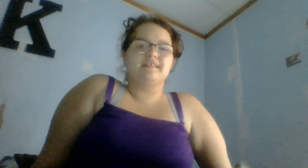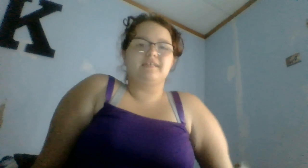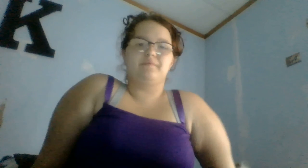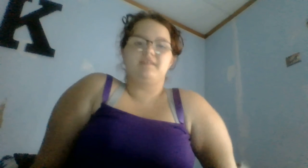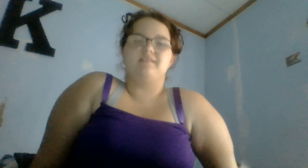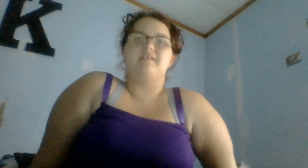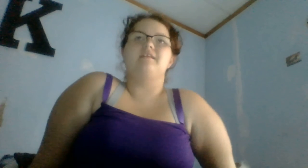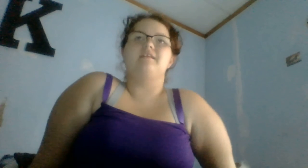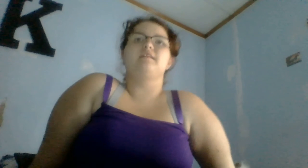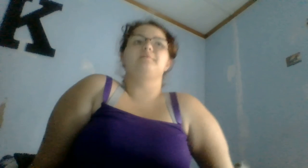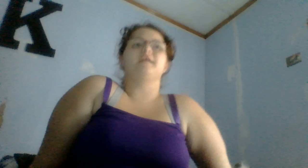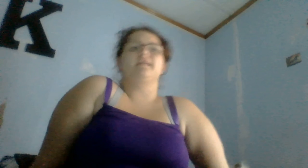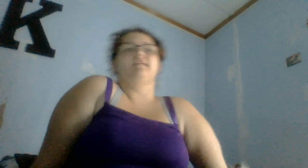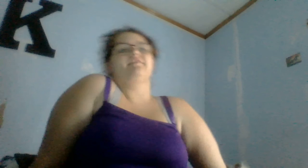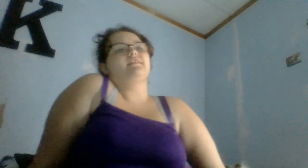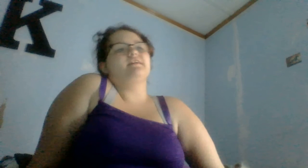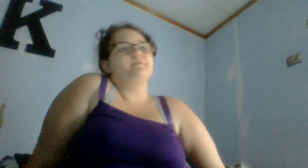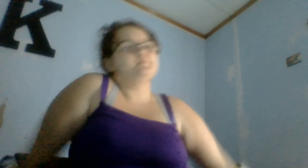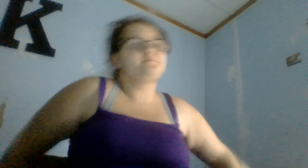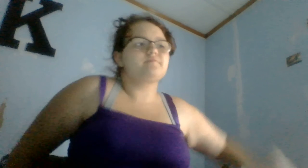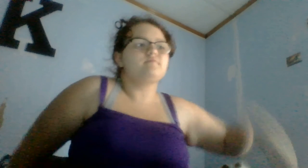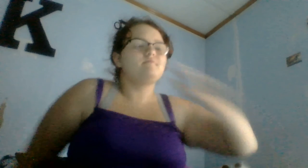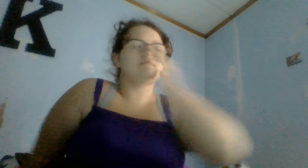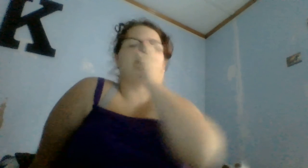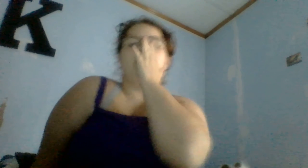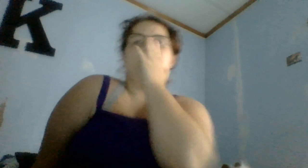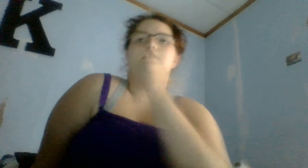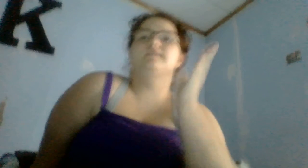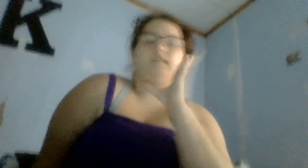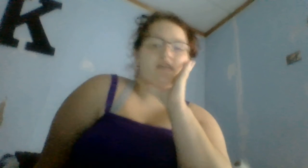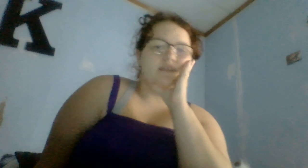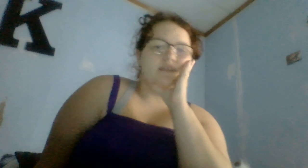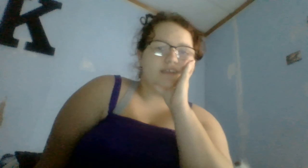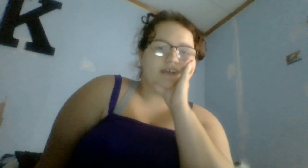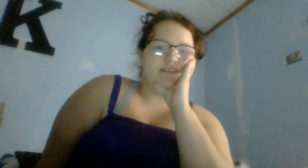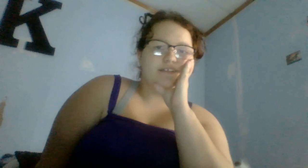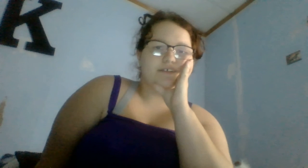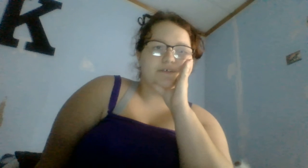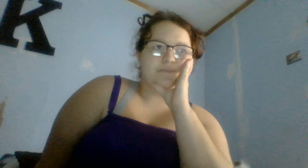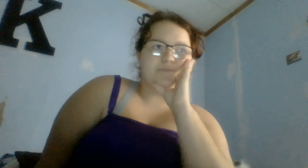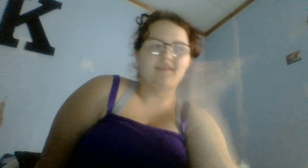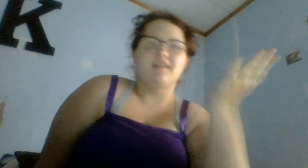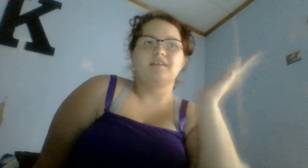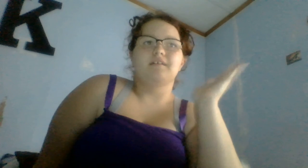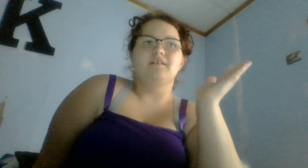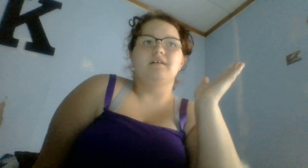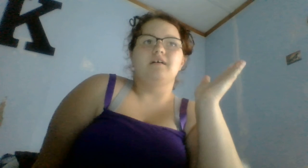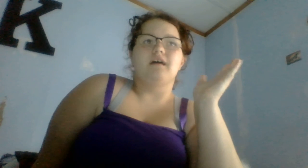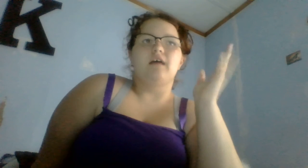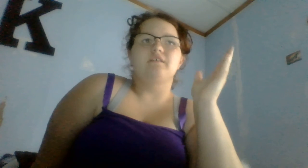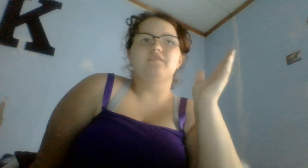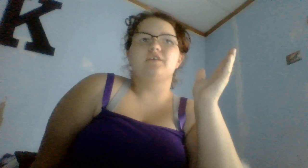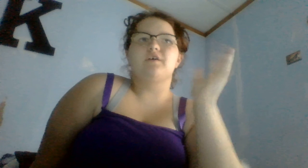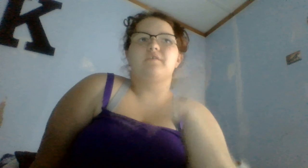did with the money and everything and yeah so so